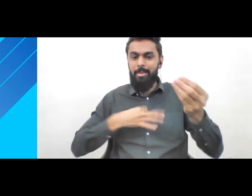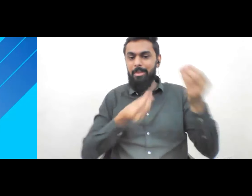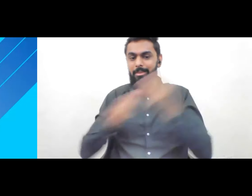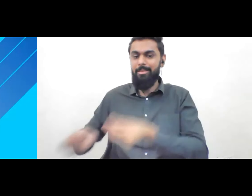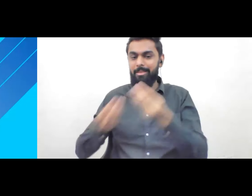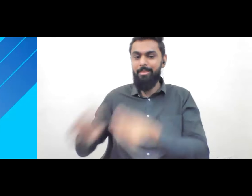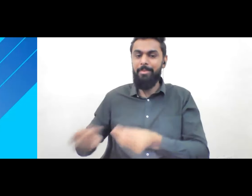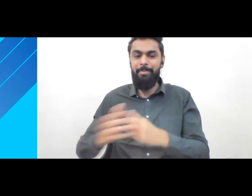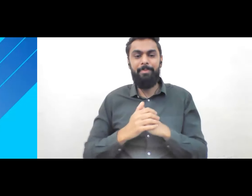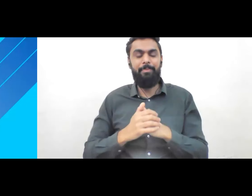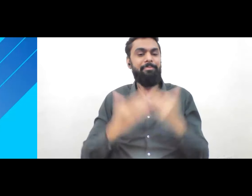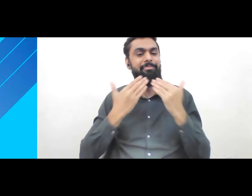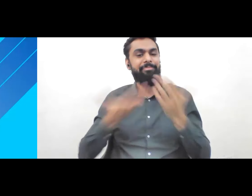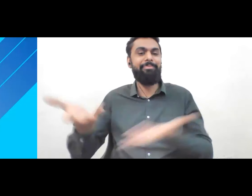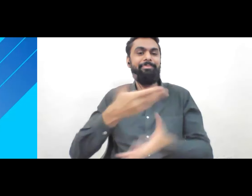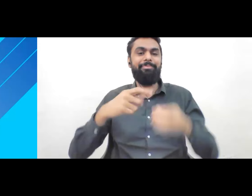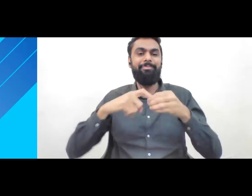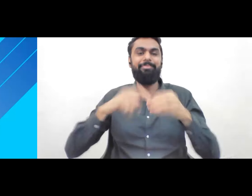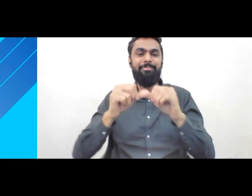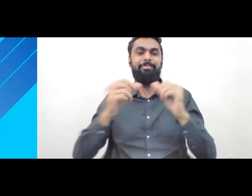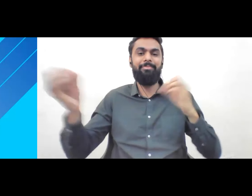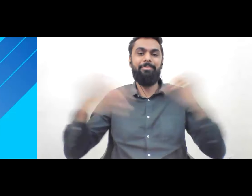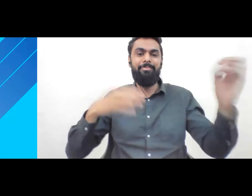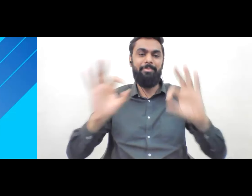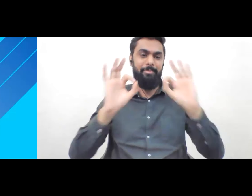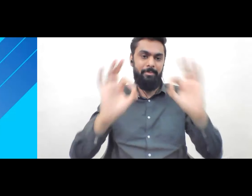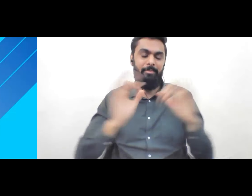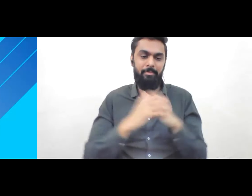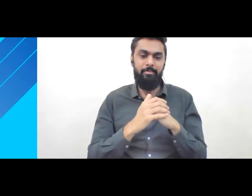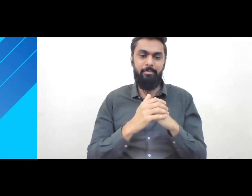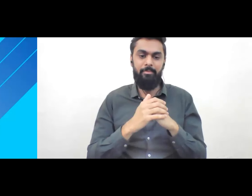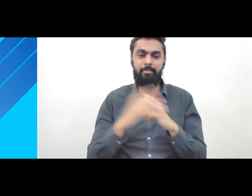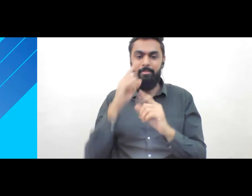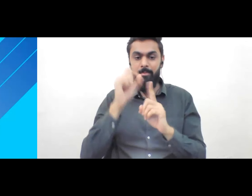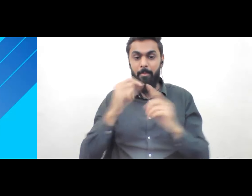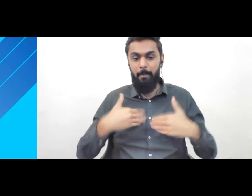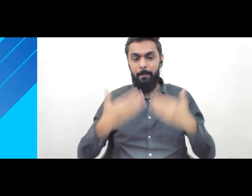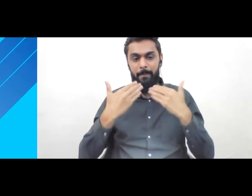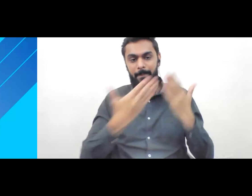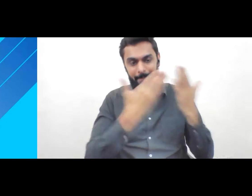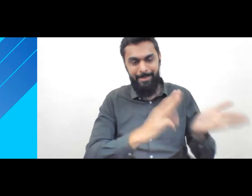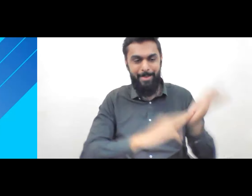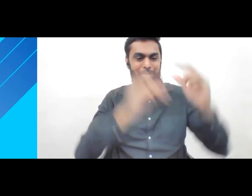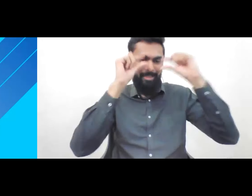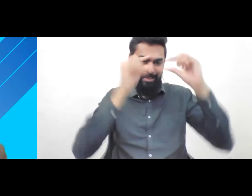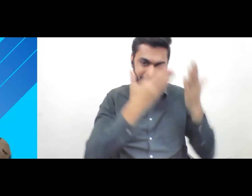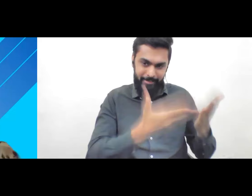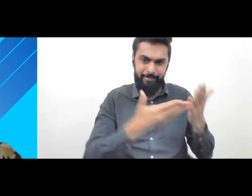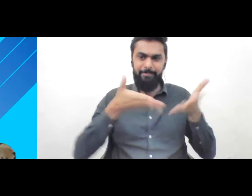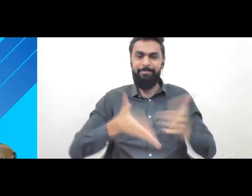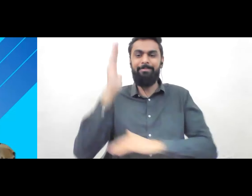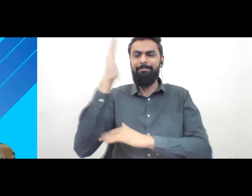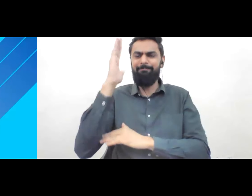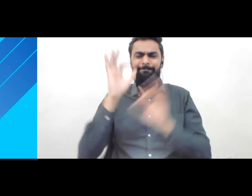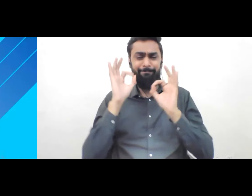for the engaging question and answer session as well, Michelle. I'd like to take this opportunity to thank you for a very engaging session on a